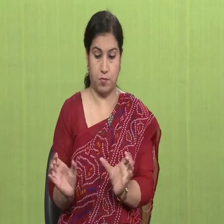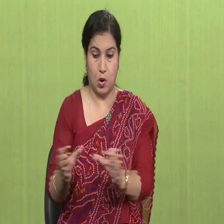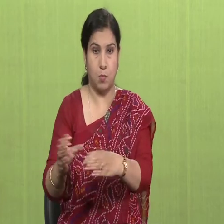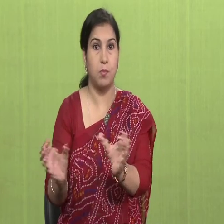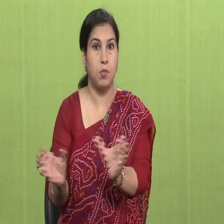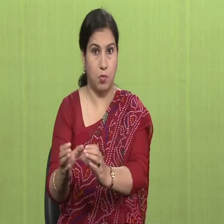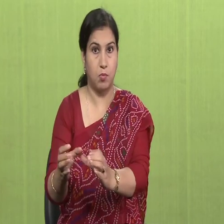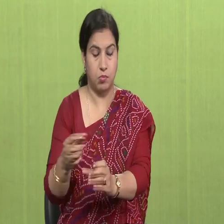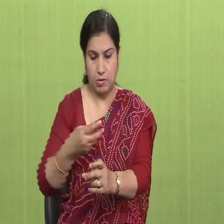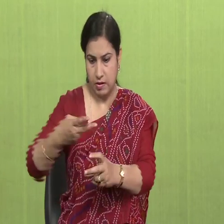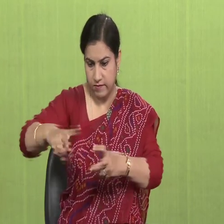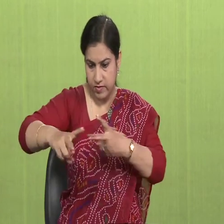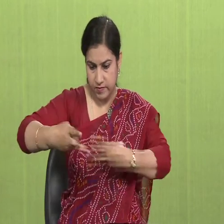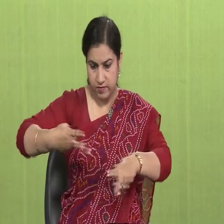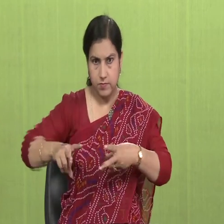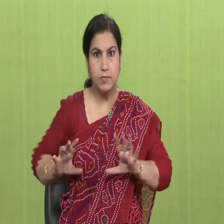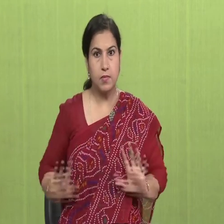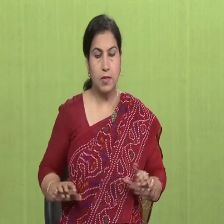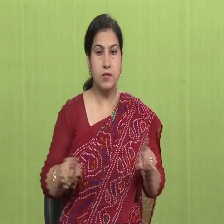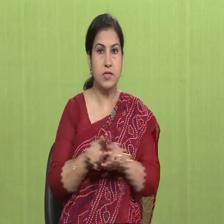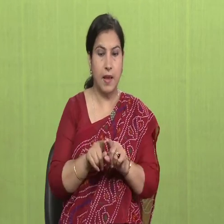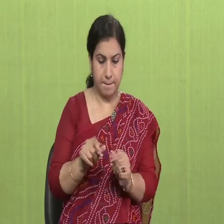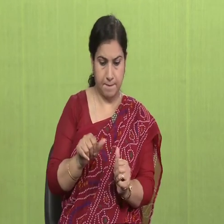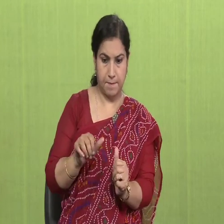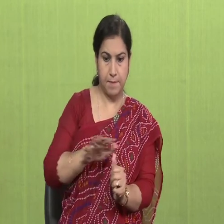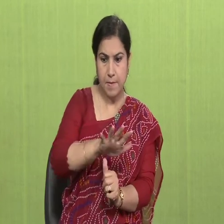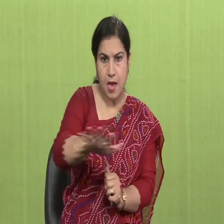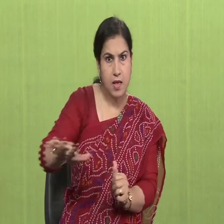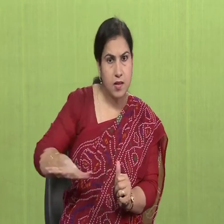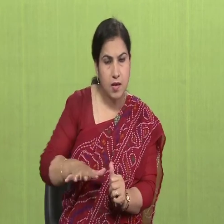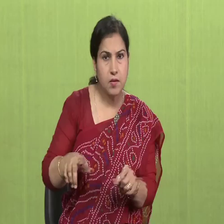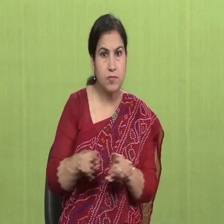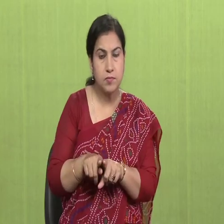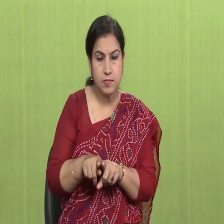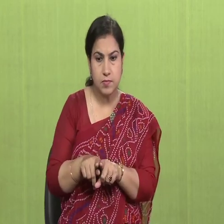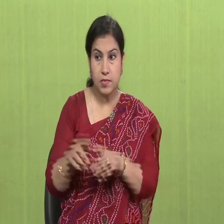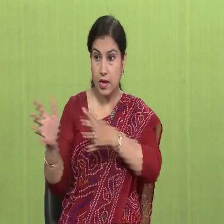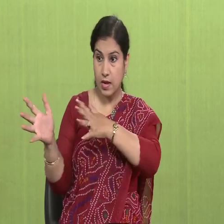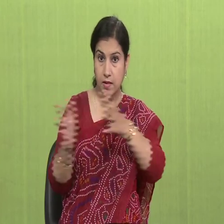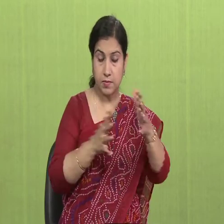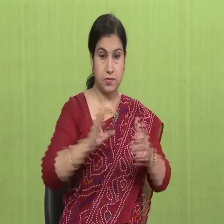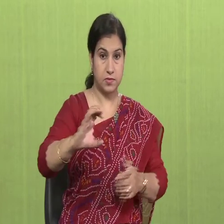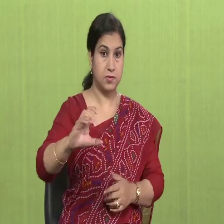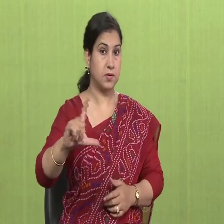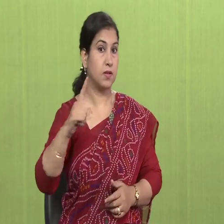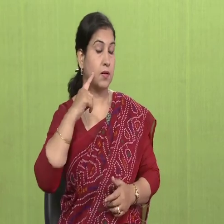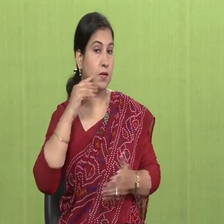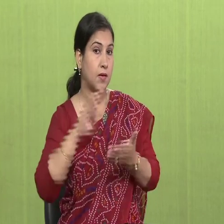communities in areas having similar climatic conditions?